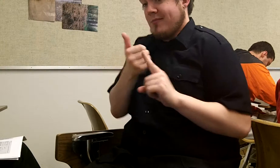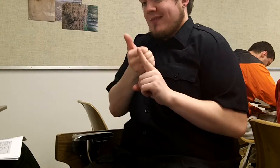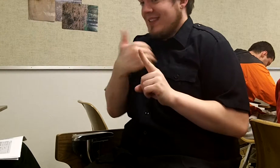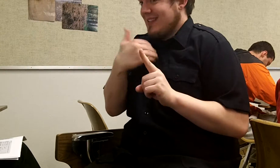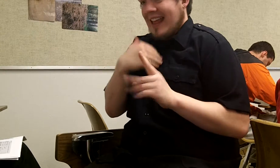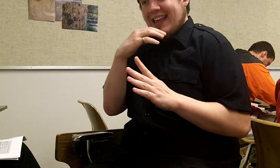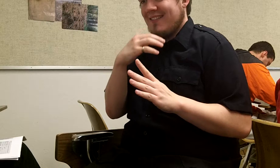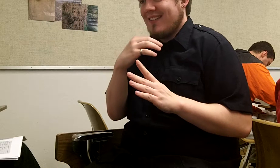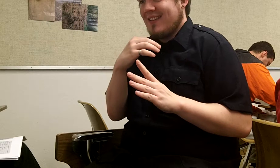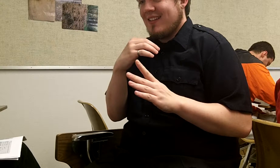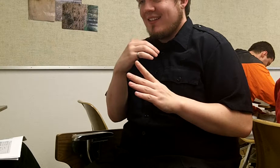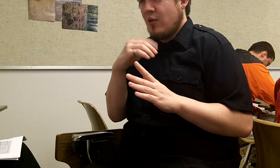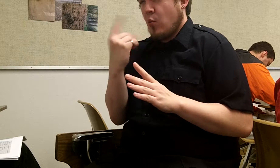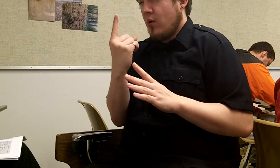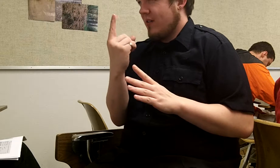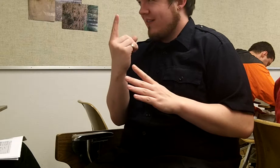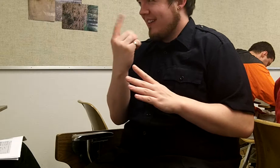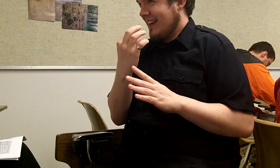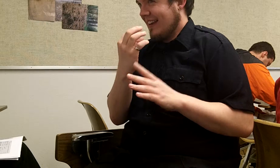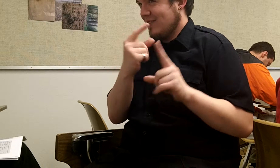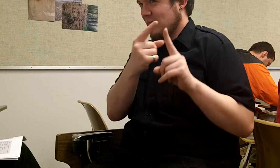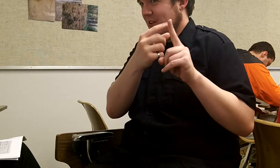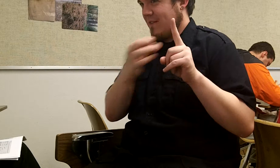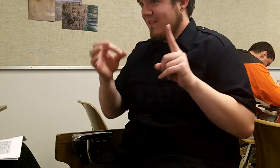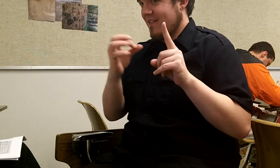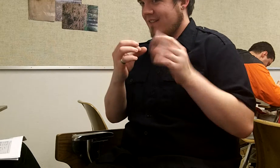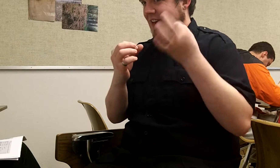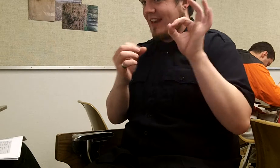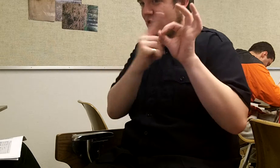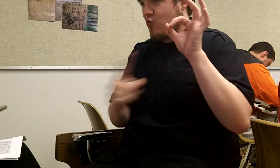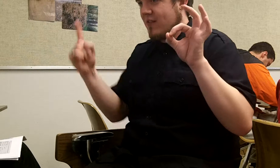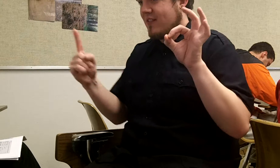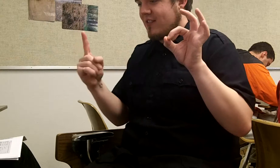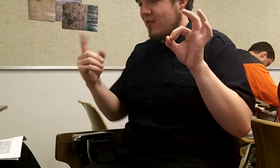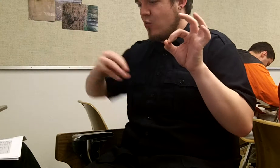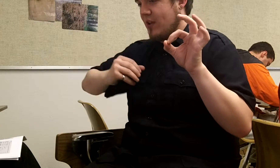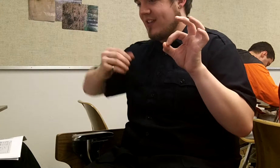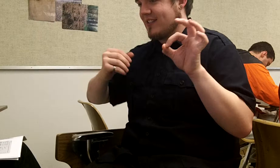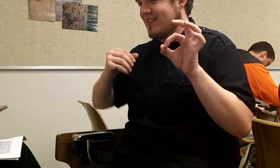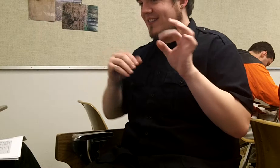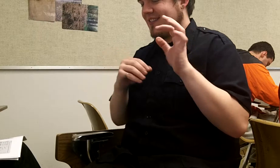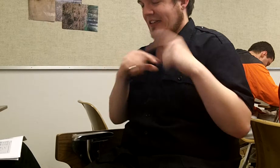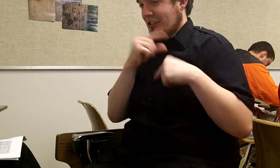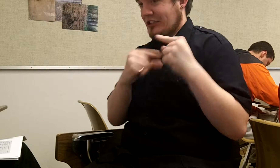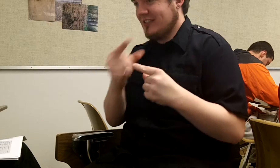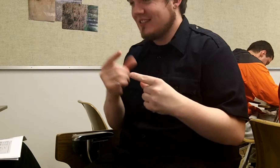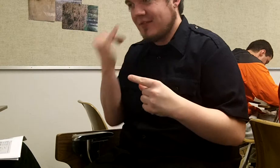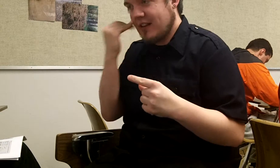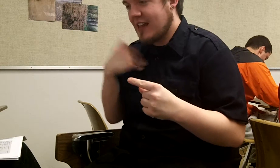the 19 Wnts, in this case Wnt4, the adrenal glands develop, but this is where the kidney should have been, and you can see the